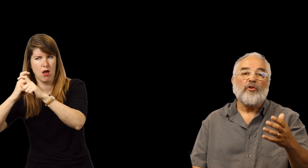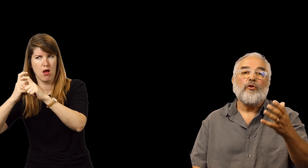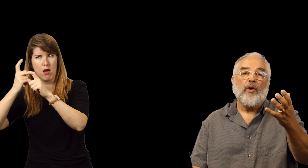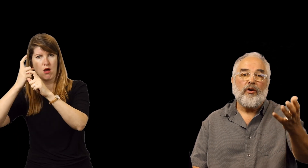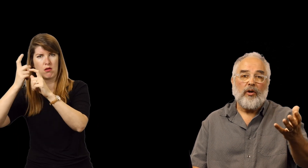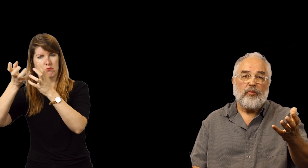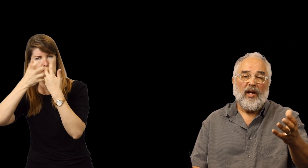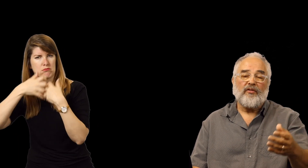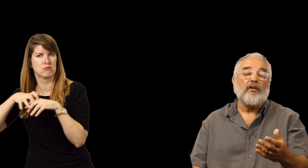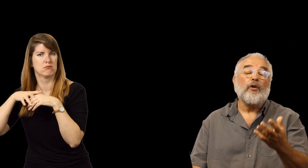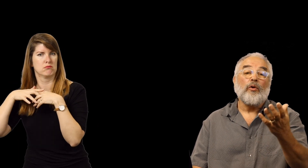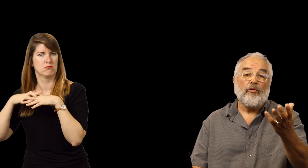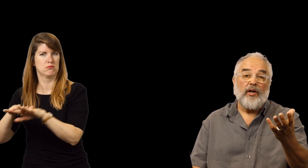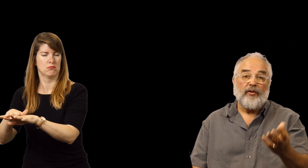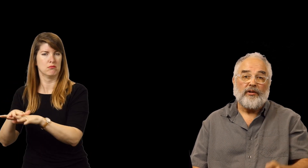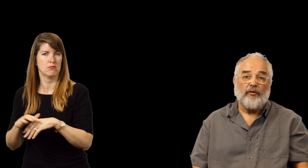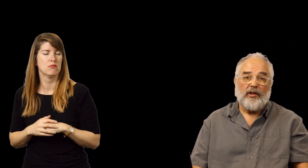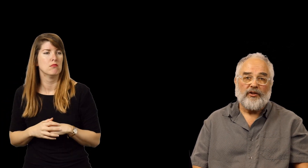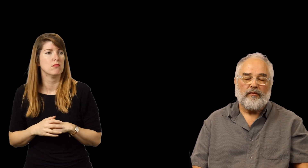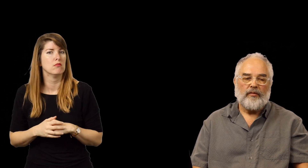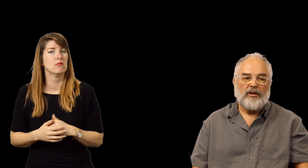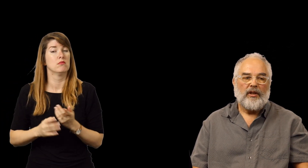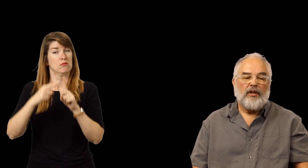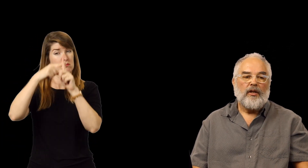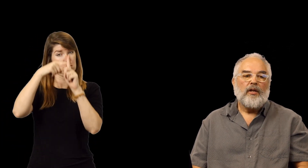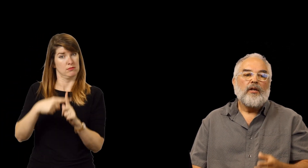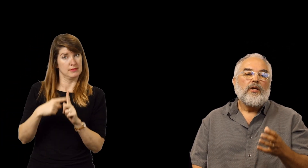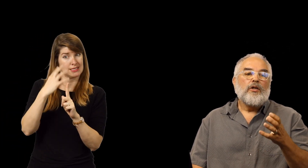brain towards greater complexity or greater integration.